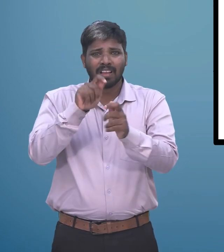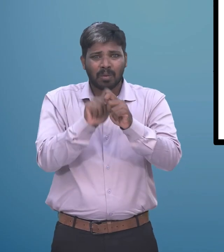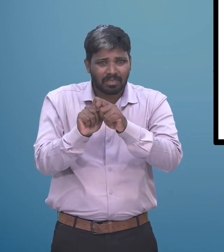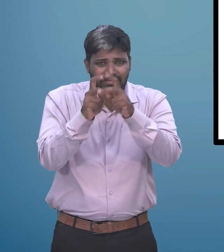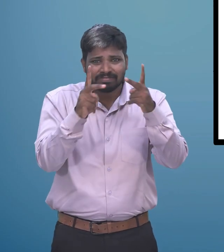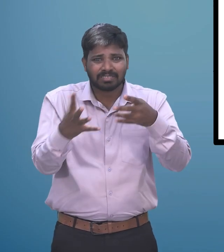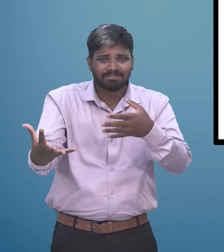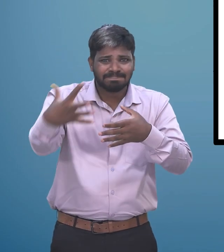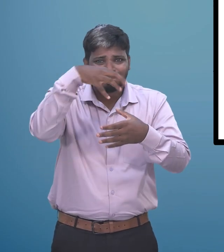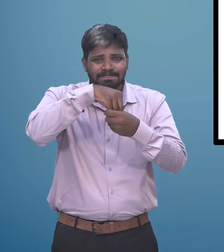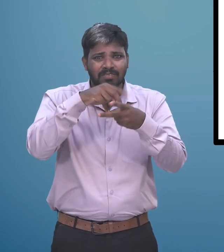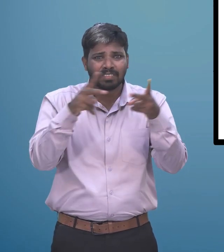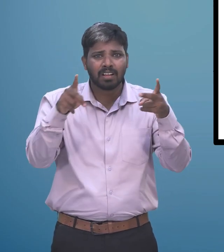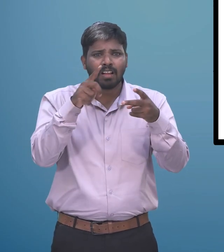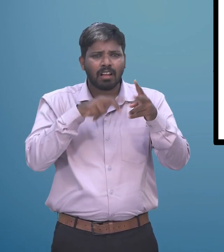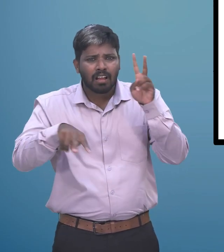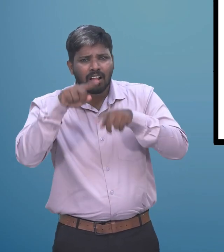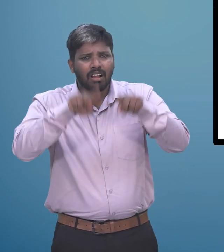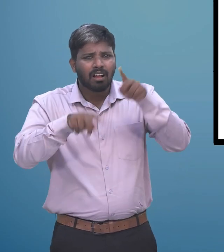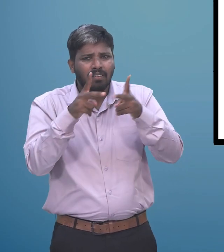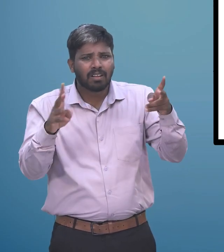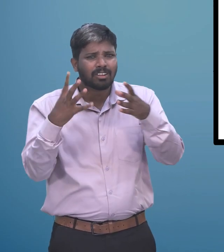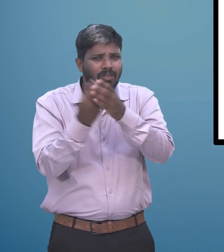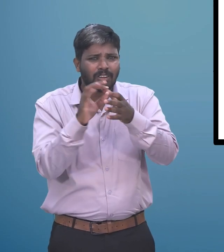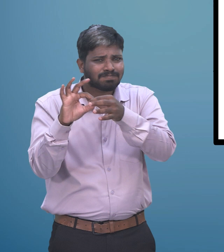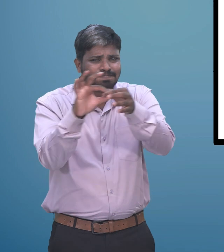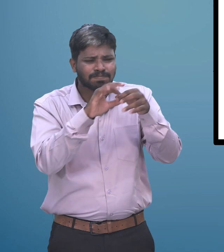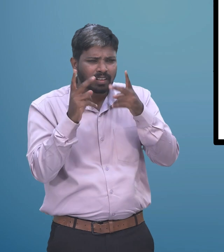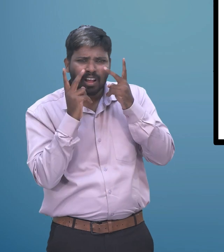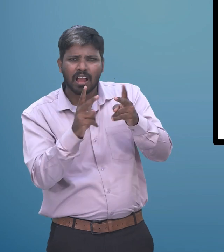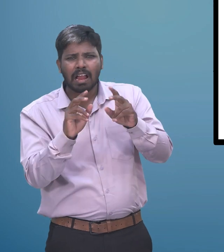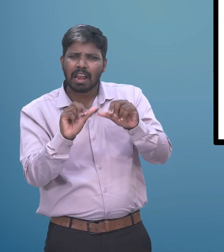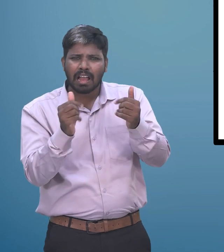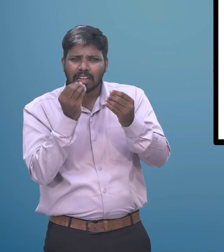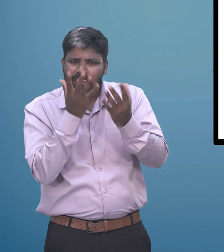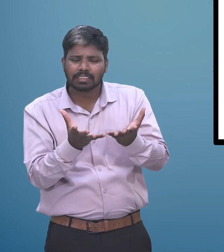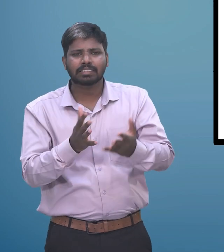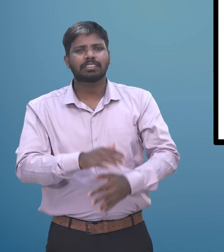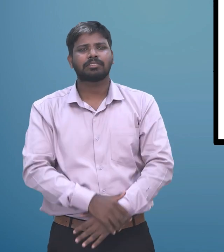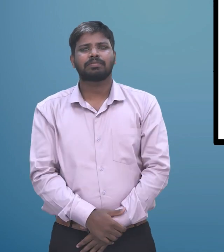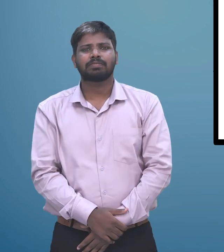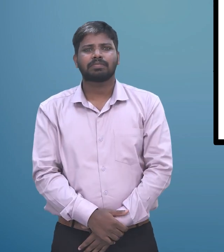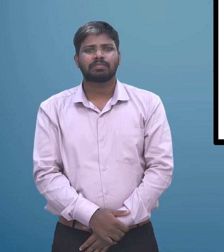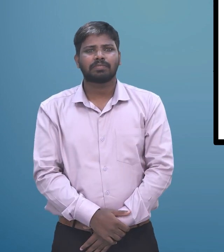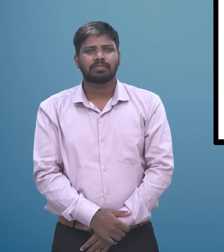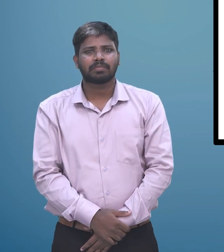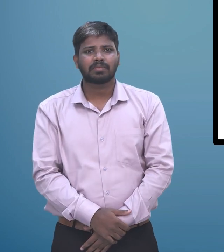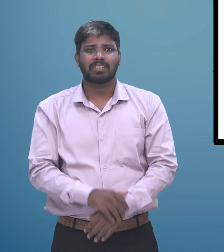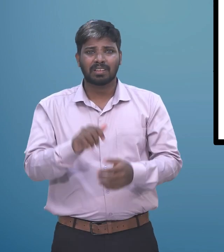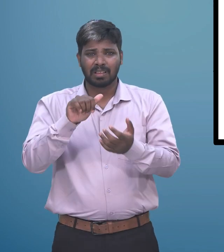in India's classical arts, including classical architecture, both diversity and unity are easily noticeable.